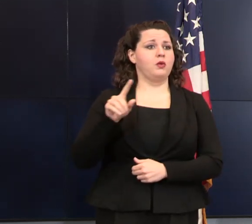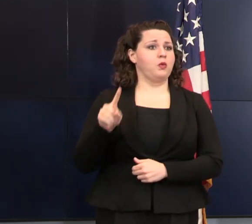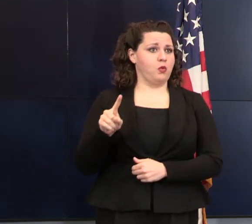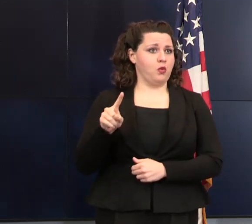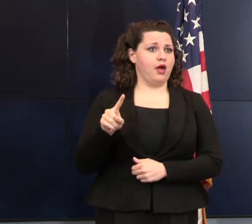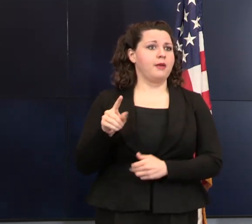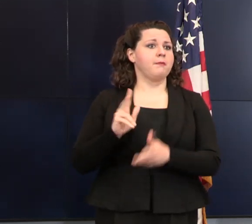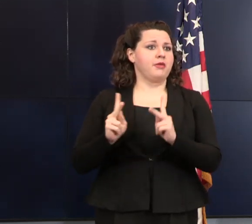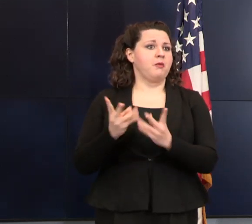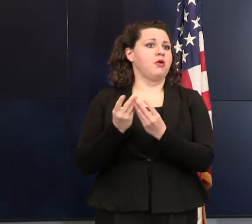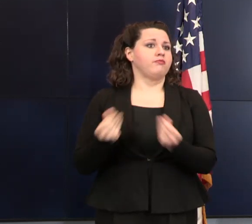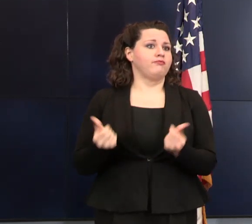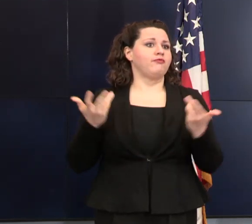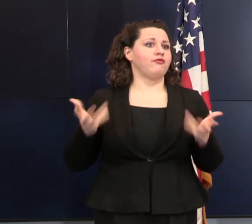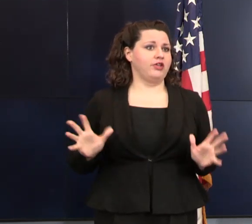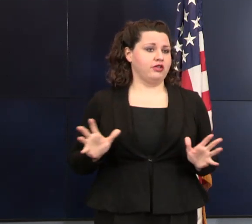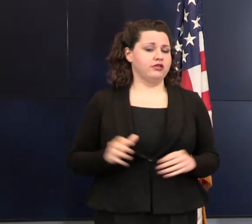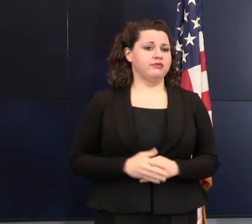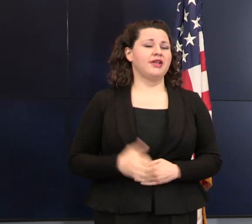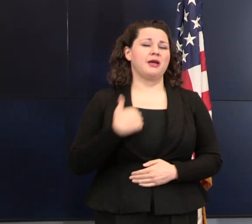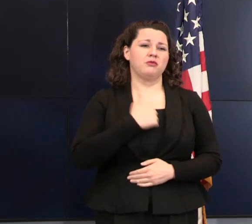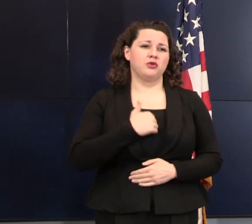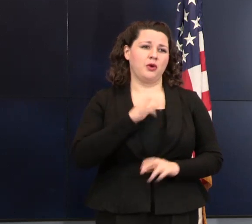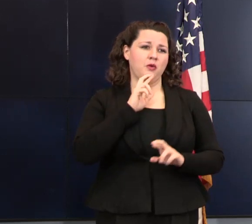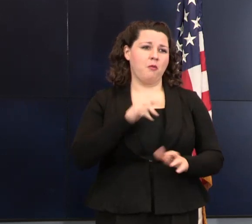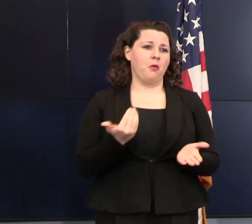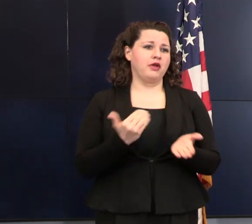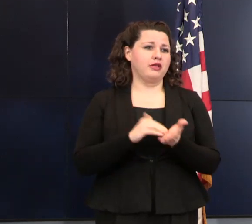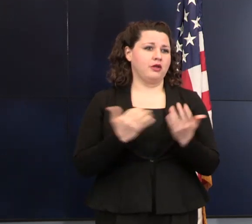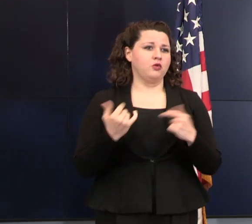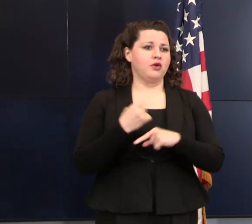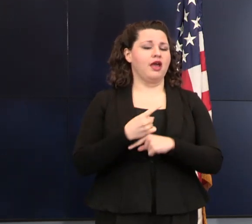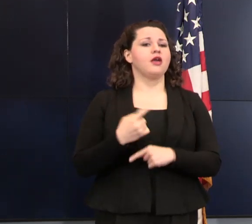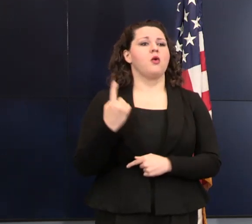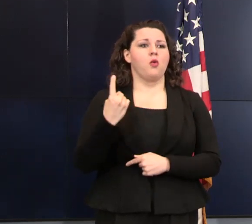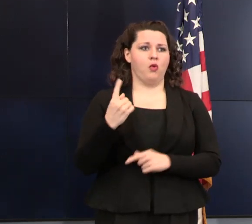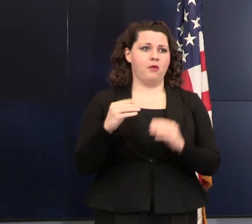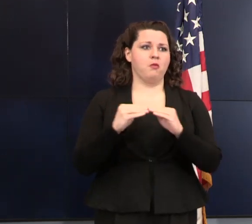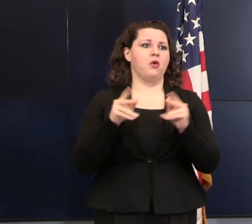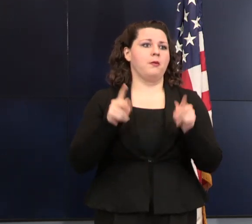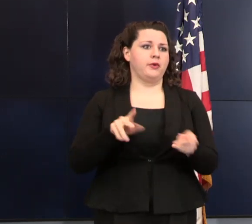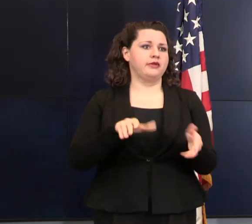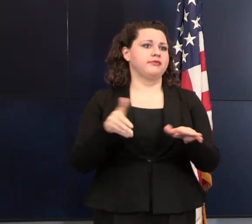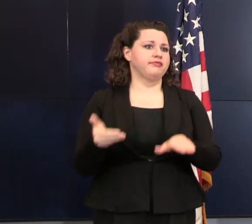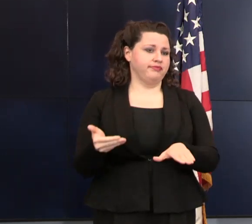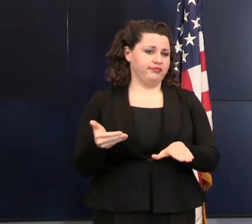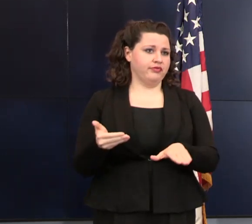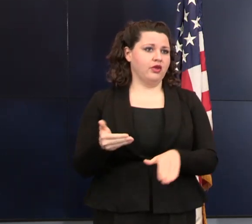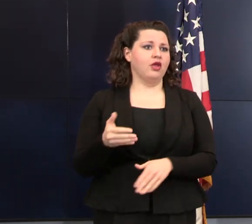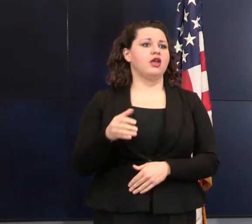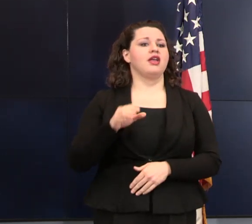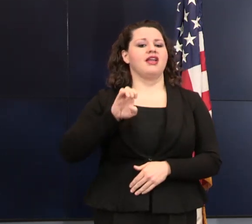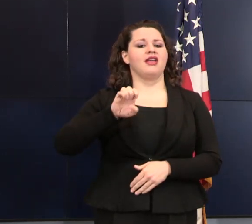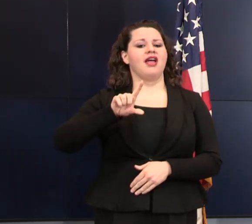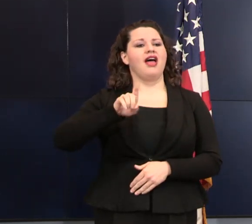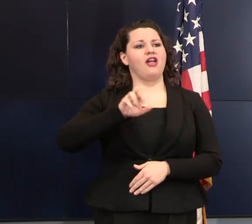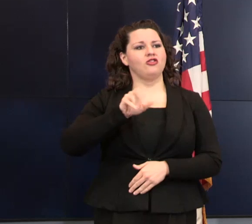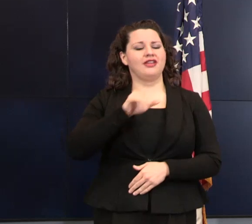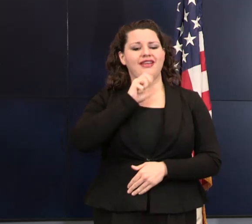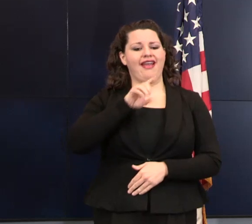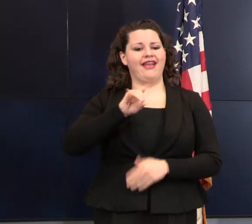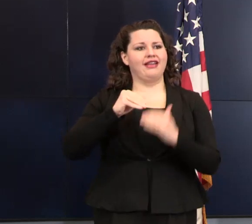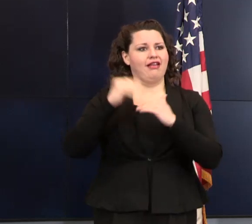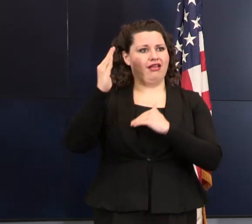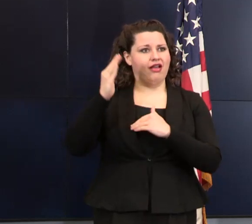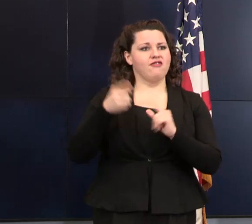341 recovered. I am sorry to report again today that we have had one additional death, an elderly adult from Benton